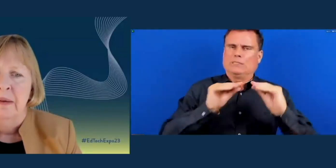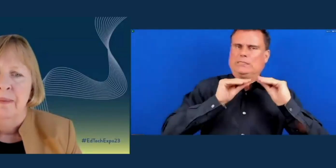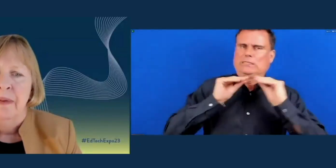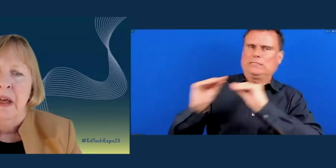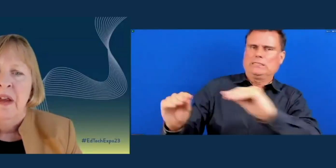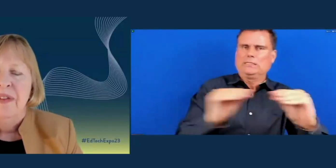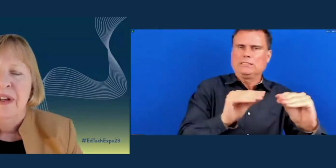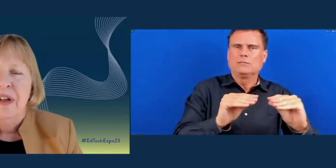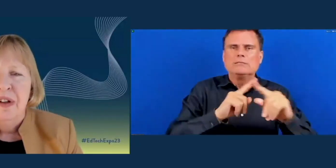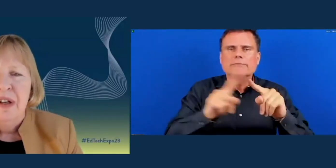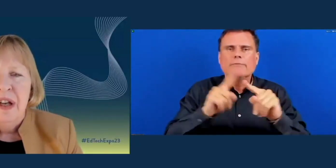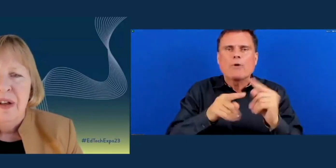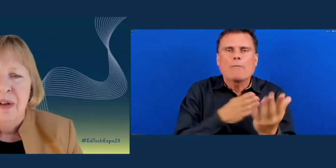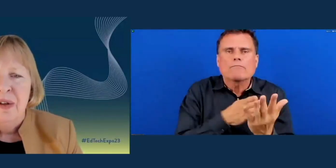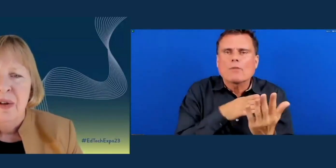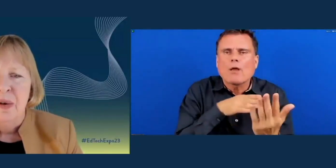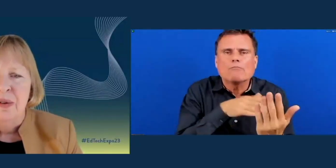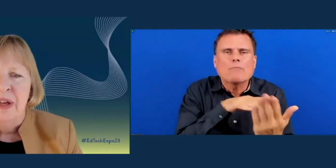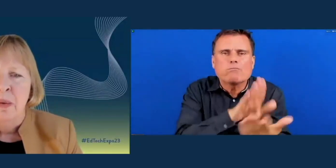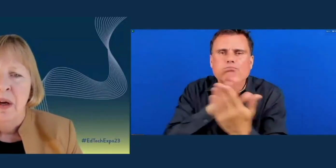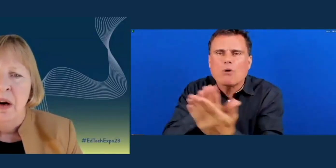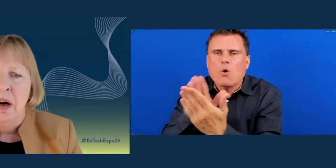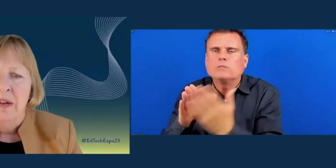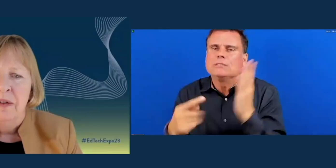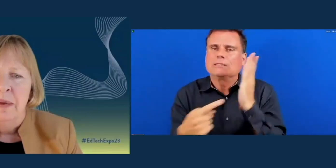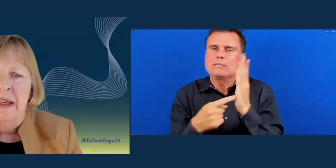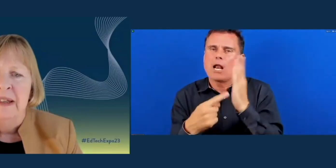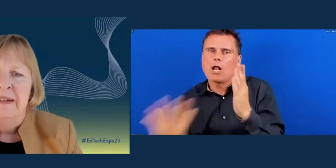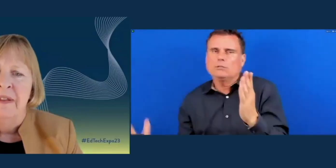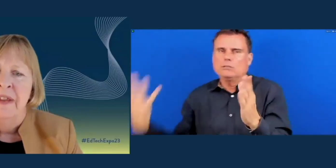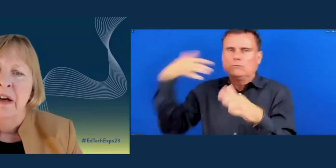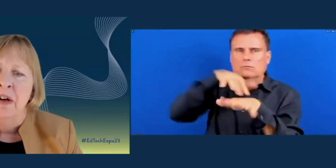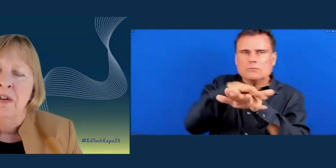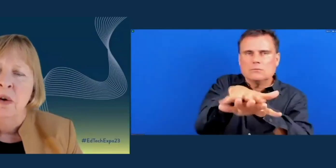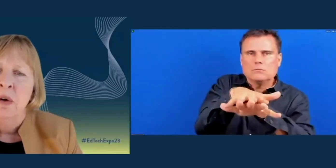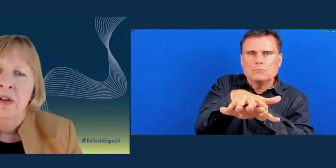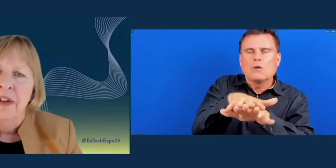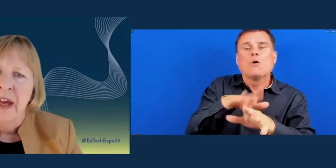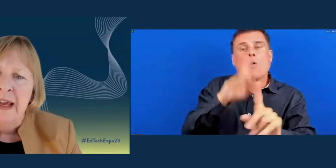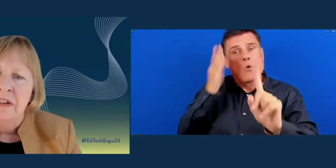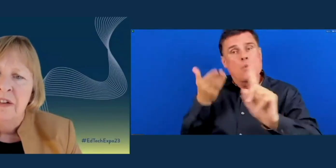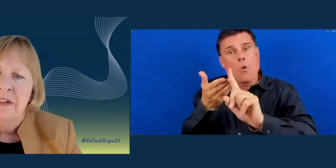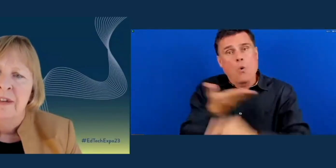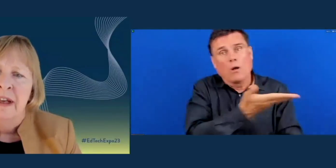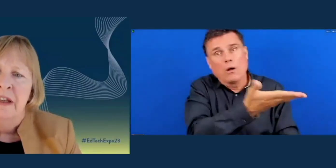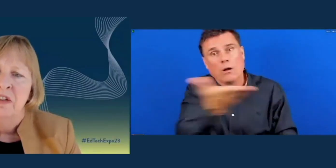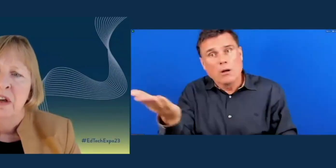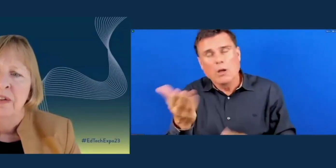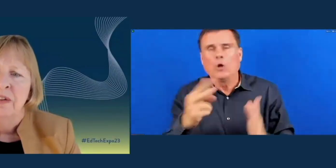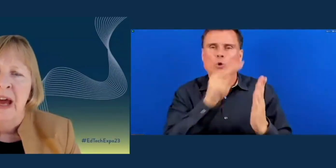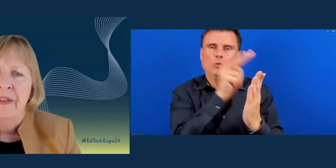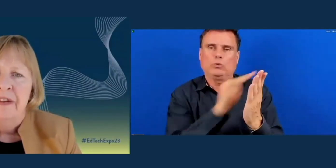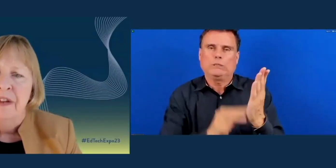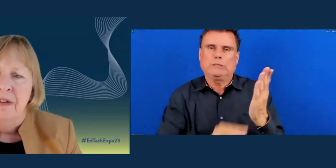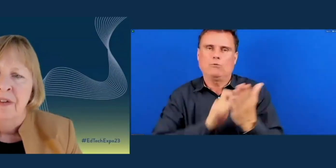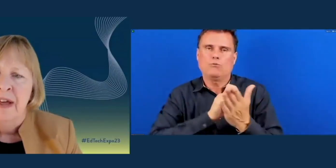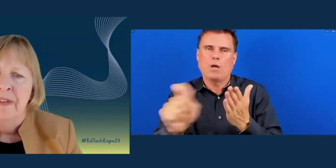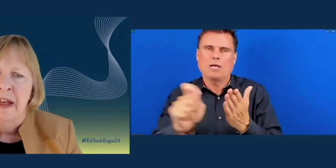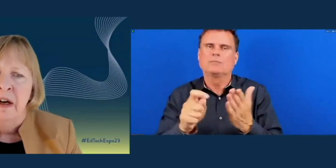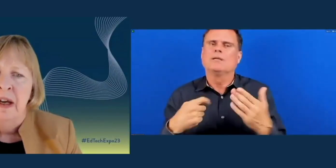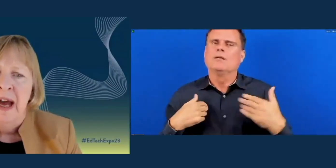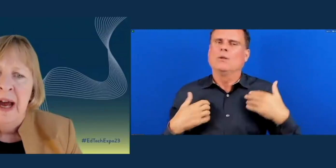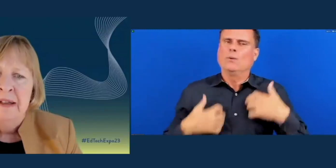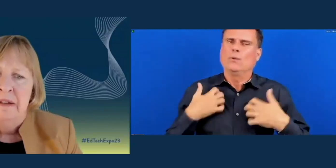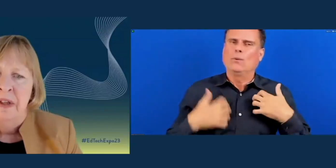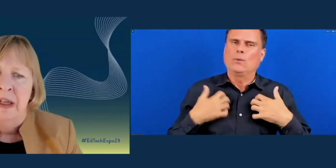illiteracy. The good news and what heartens me is that there are donors, agencies, and NGOs at this event that